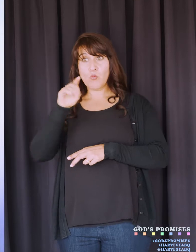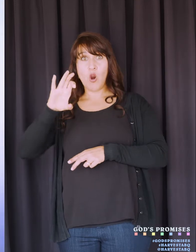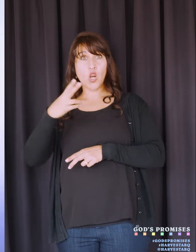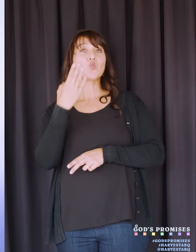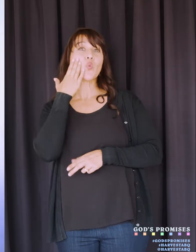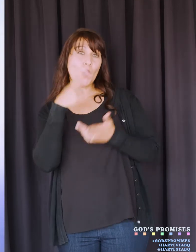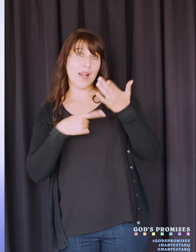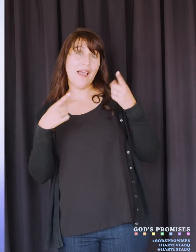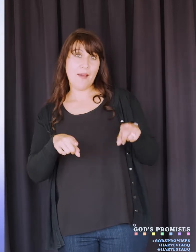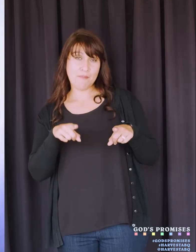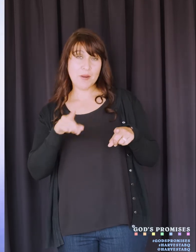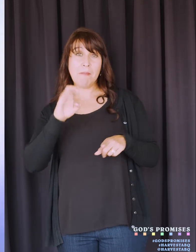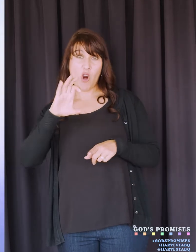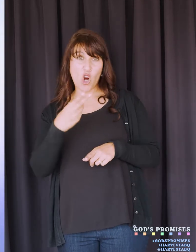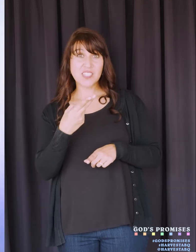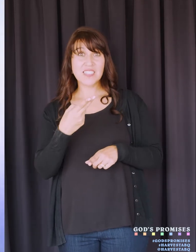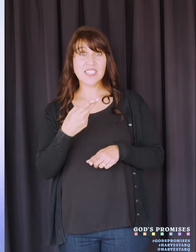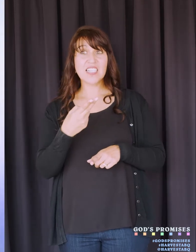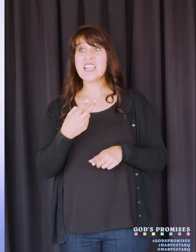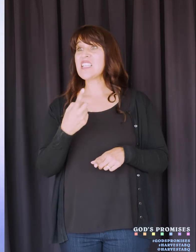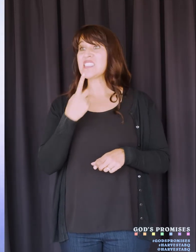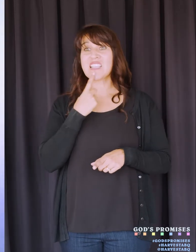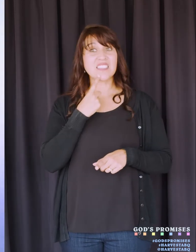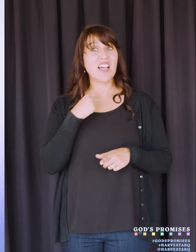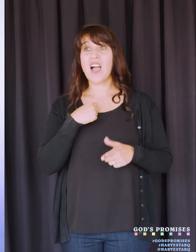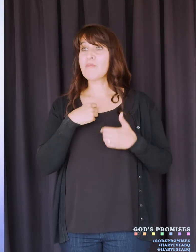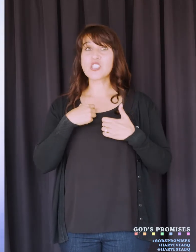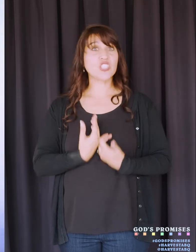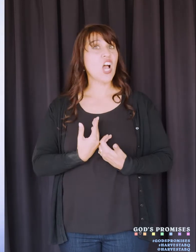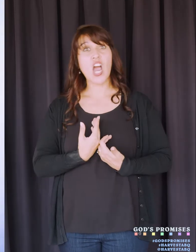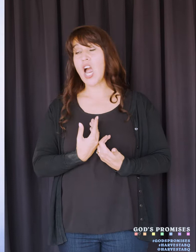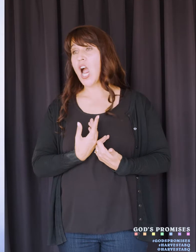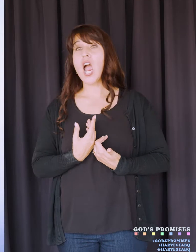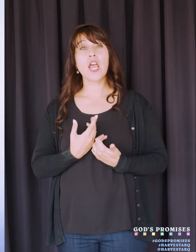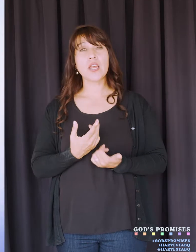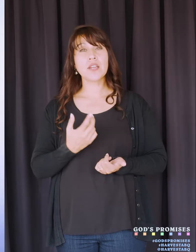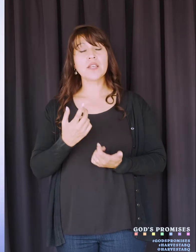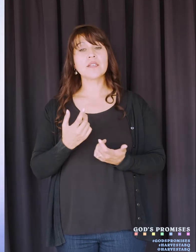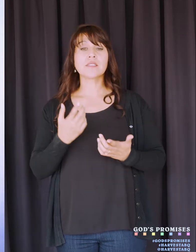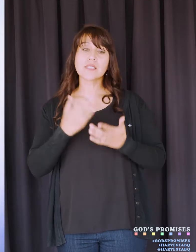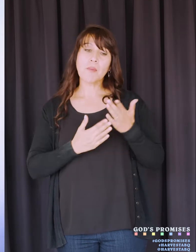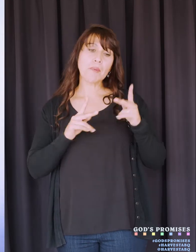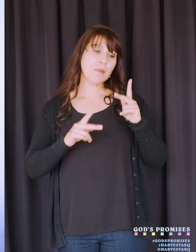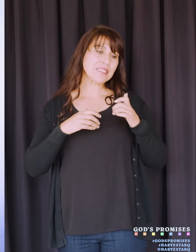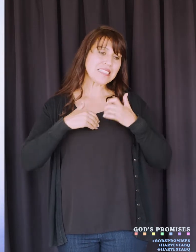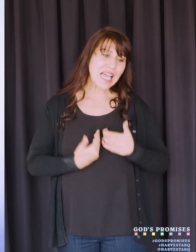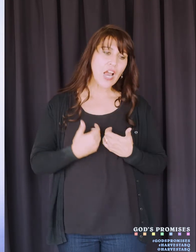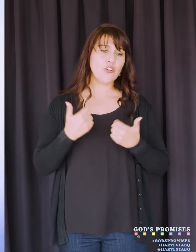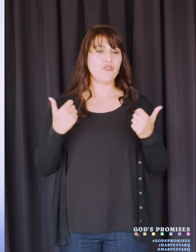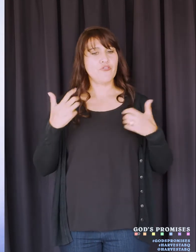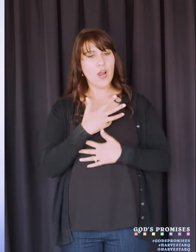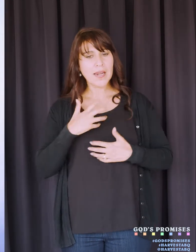keep hearing people say these words, I'm just tired. It's said in a lot of different ways. I'm tired of being afraid.